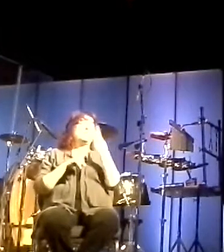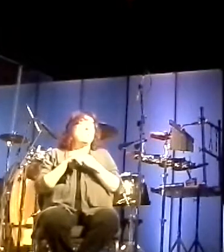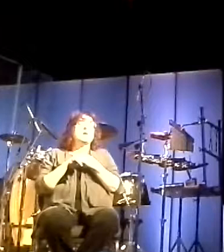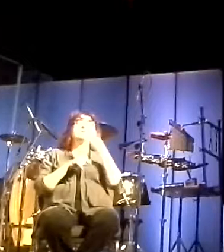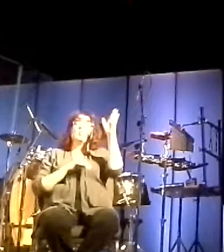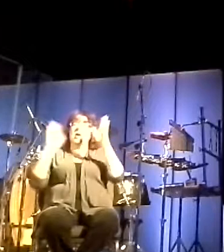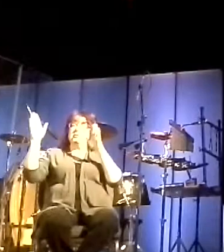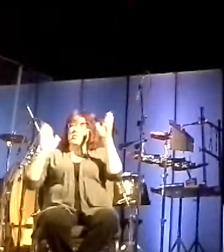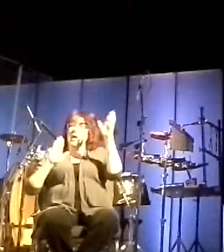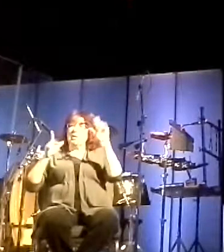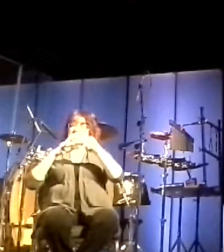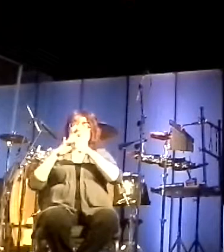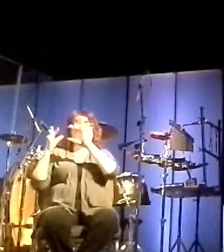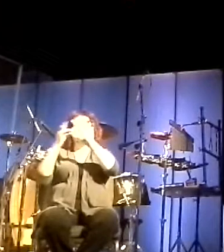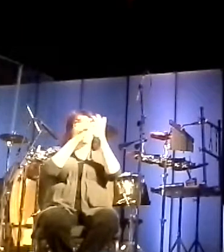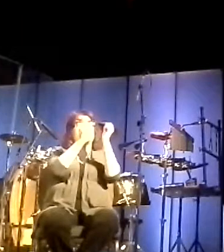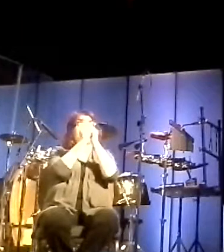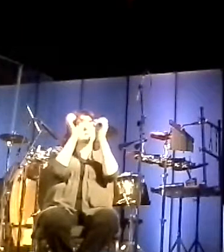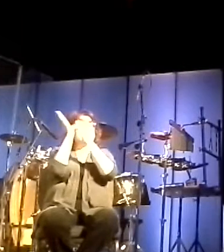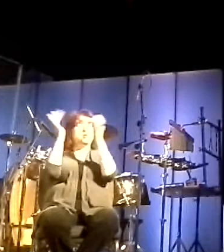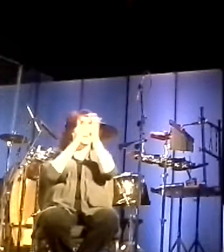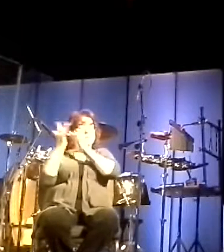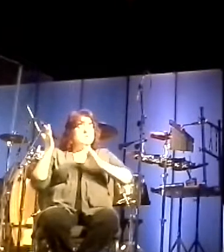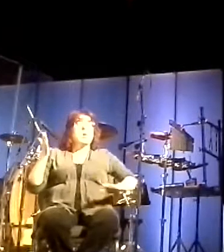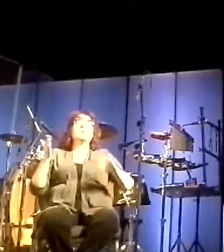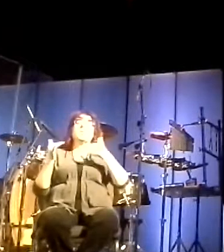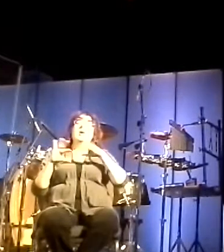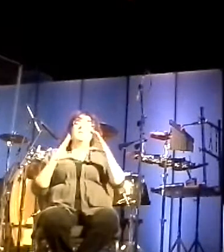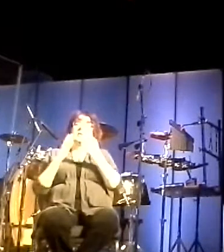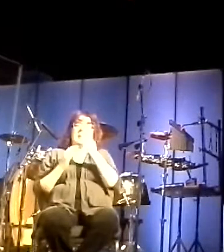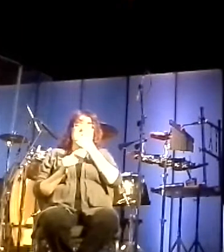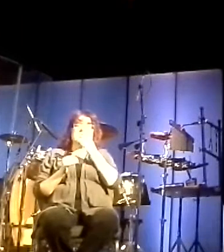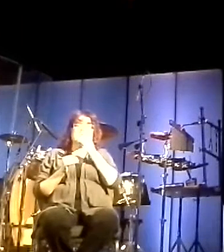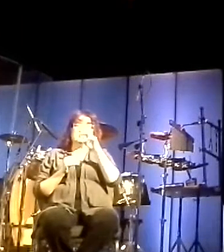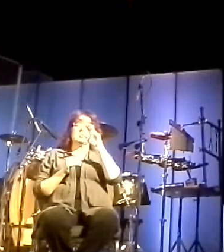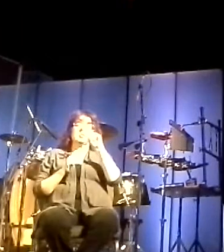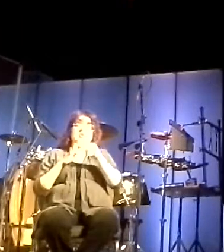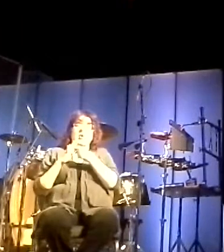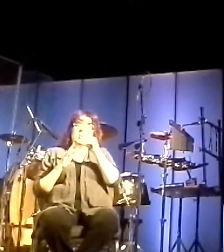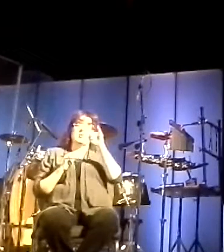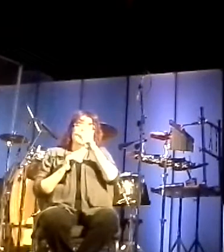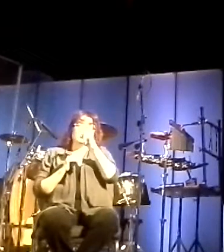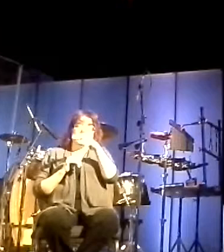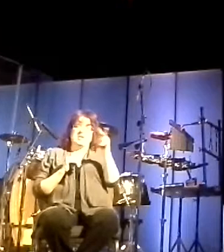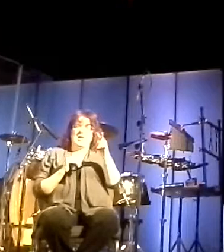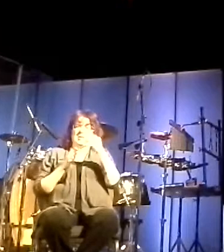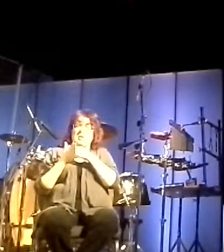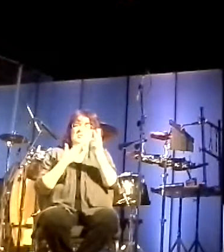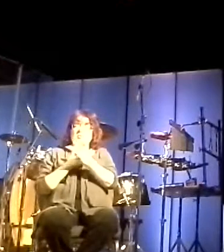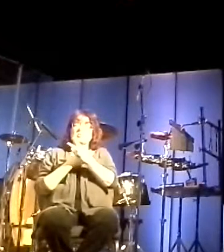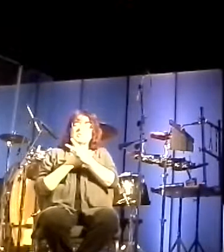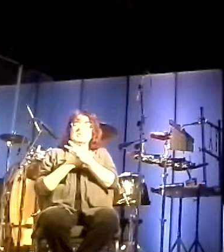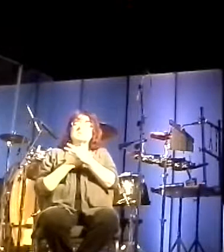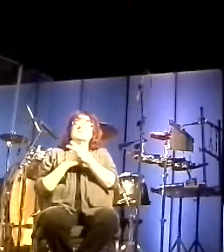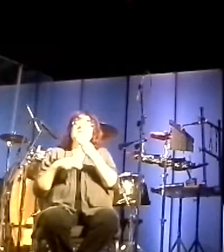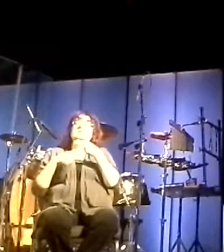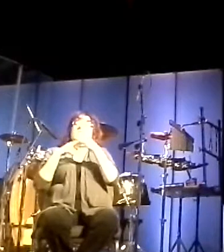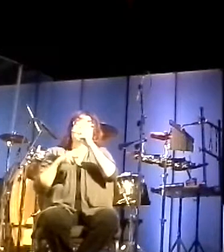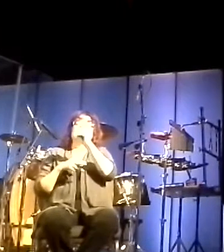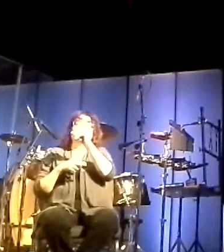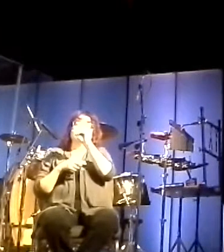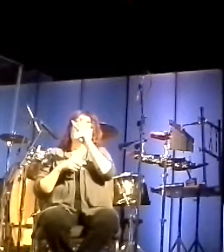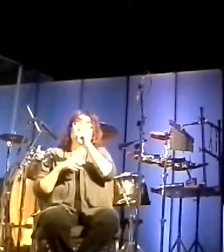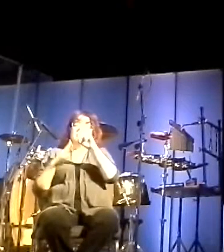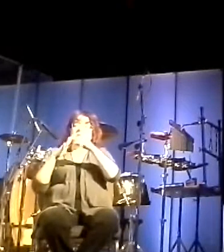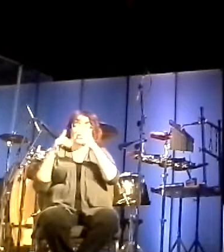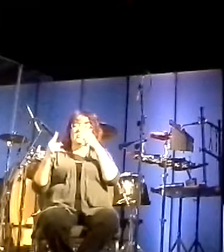have raised your hand and started a relationship with Jesus Christ, we have a class coming up starting on the 22nd, just a couple weeks away, called Move Starting